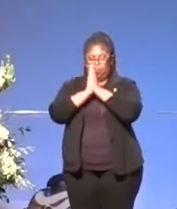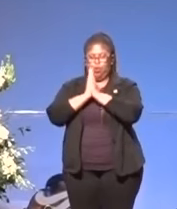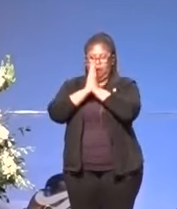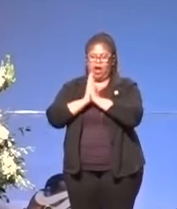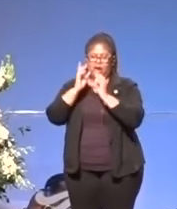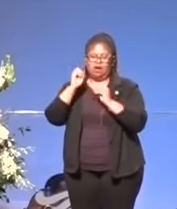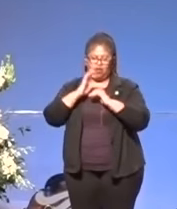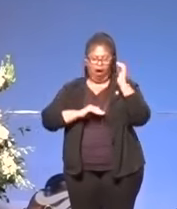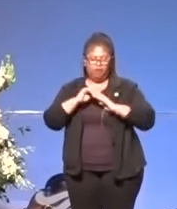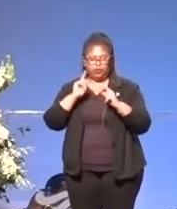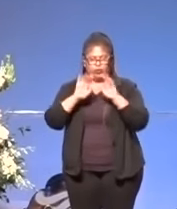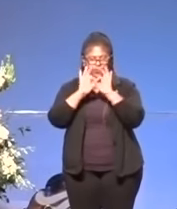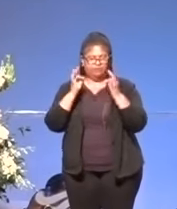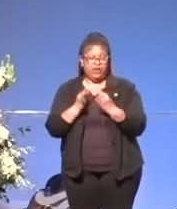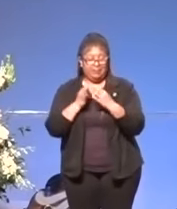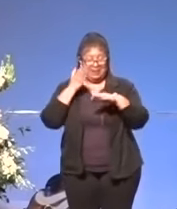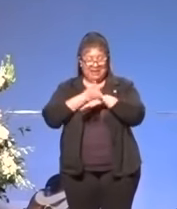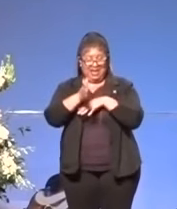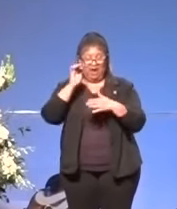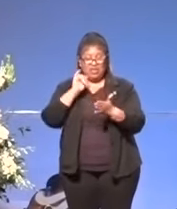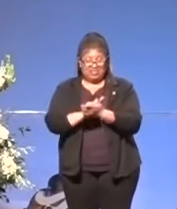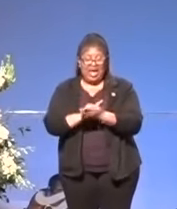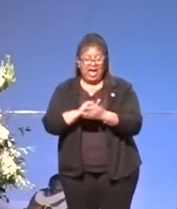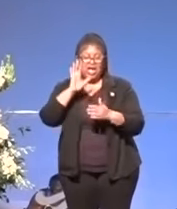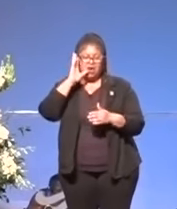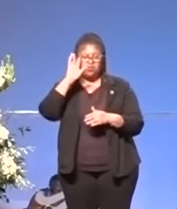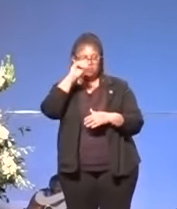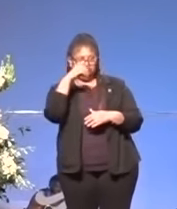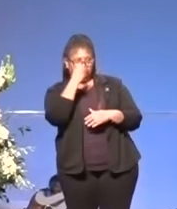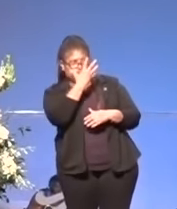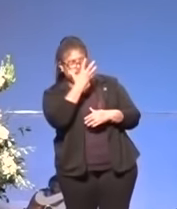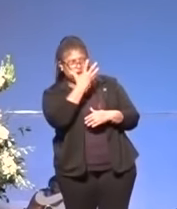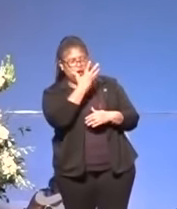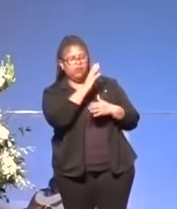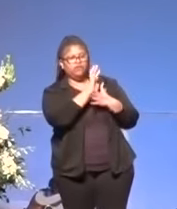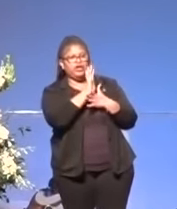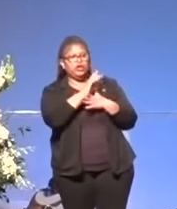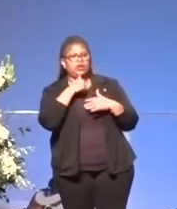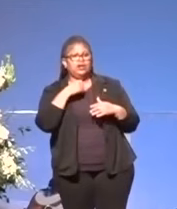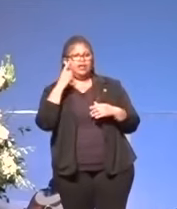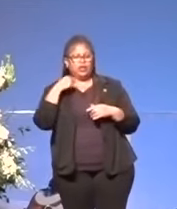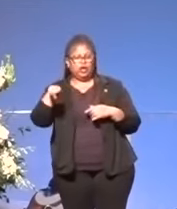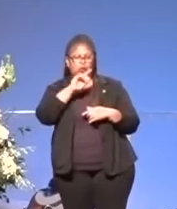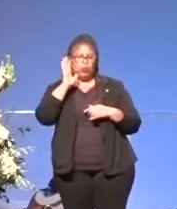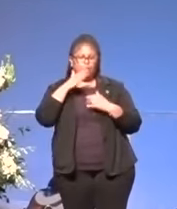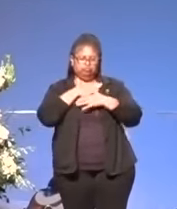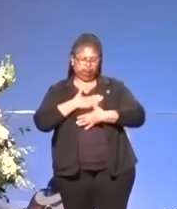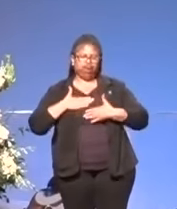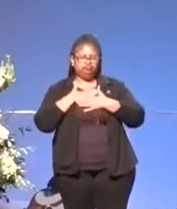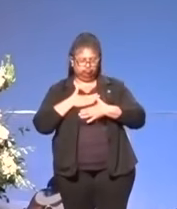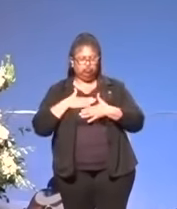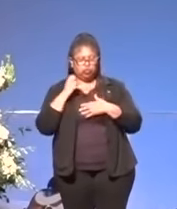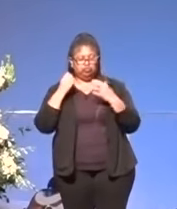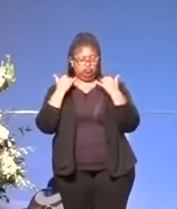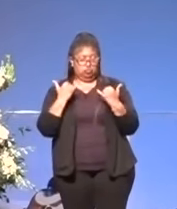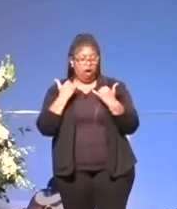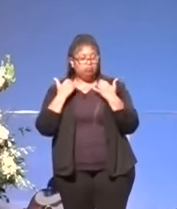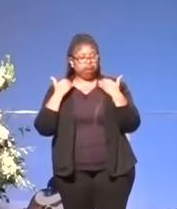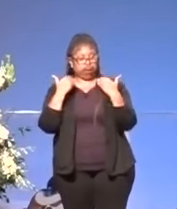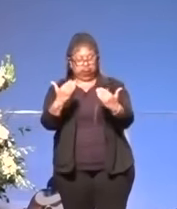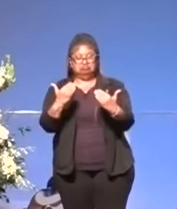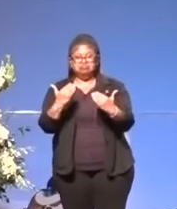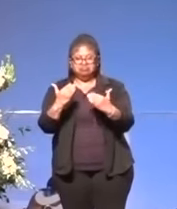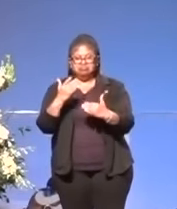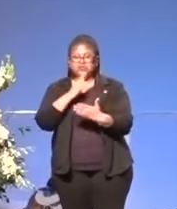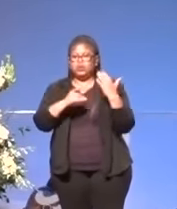comfort to the family. After which there will be a video montage that I think all of you will enjoy. So in that order, we're asking them to come now.